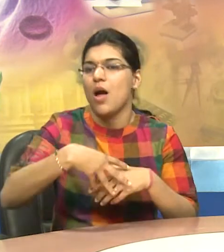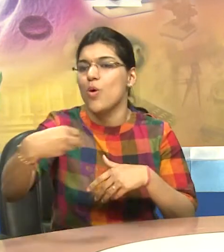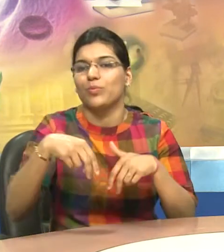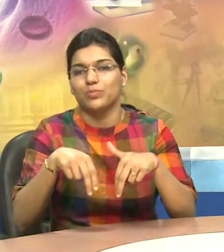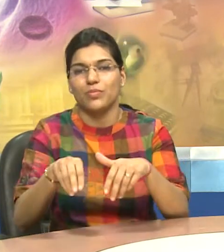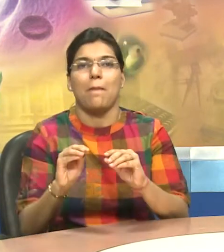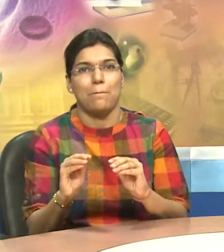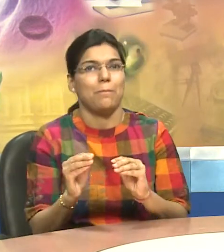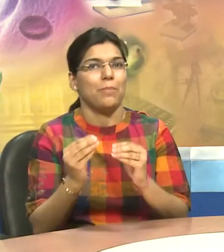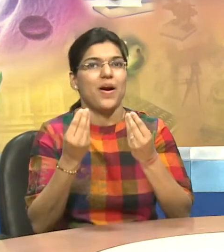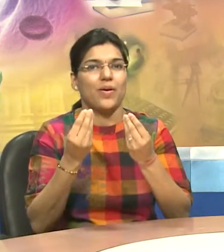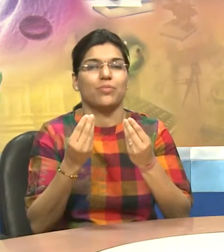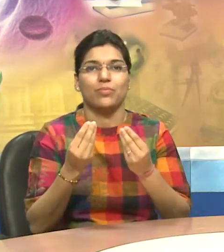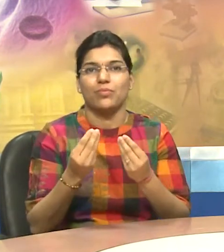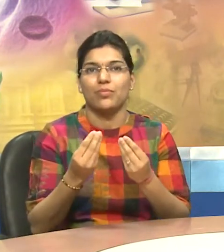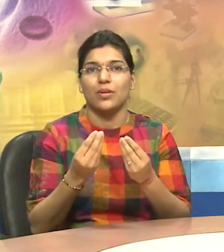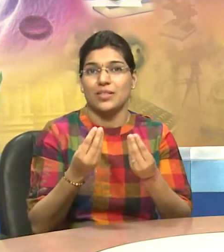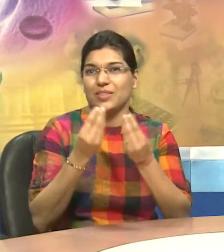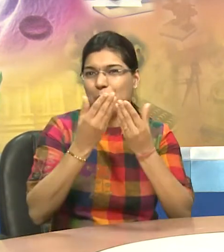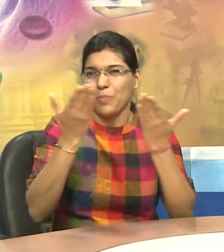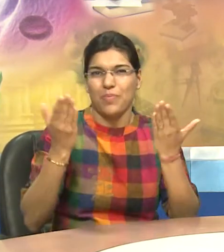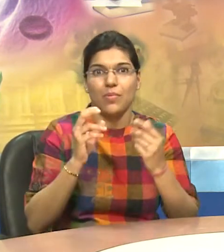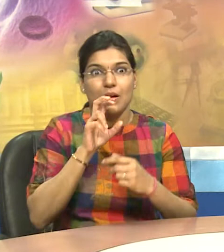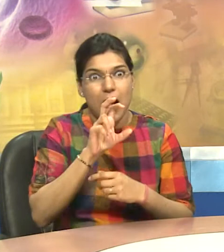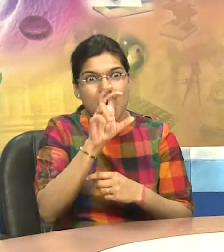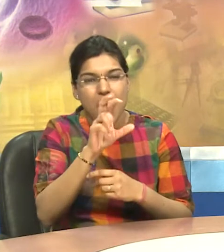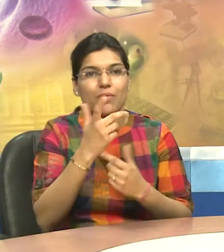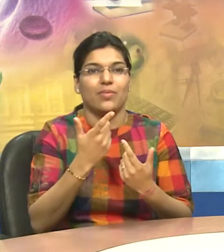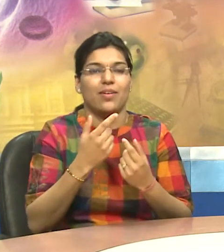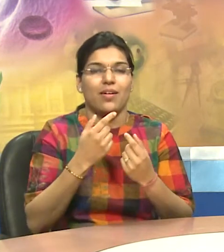We should not do that. We can move quietly in halls.